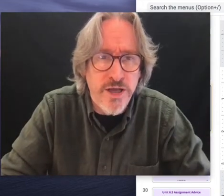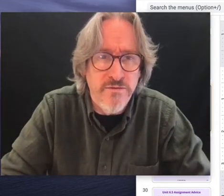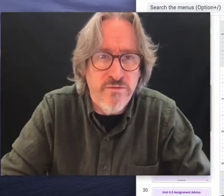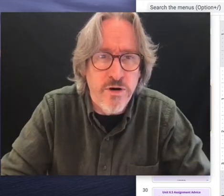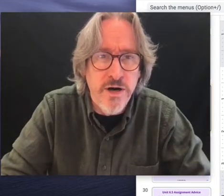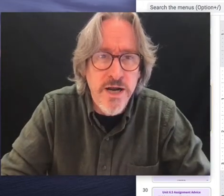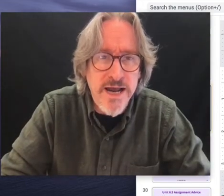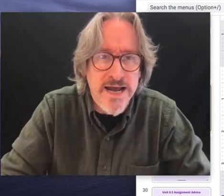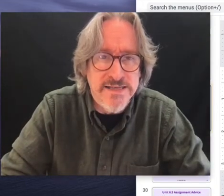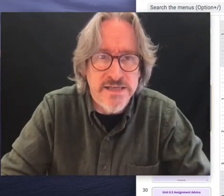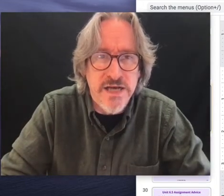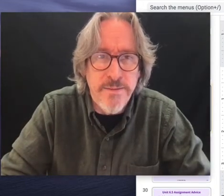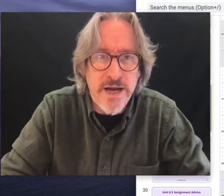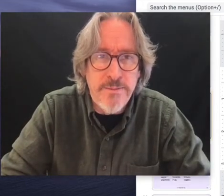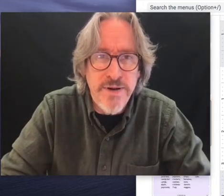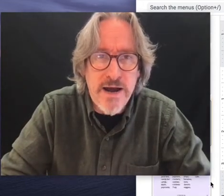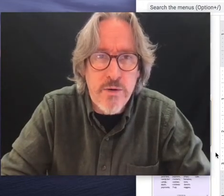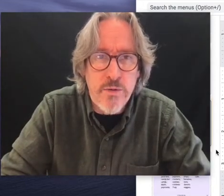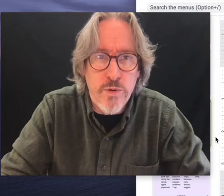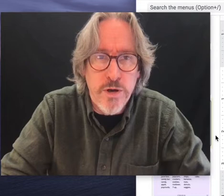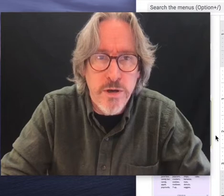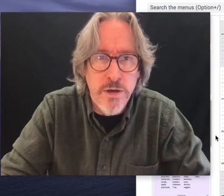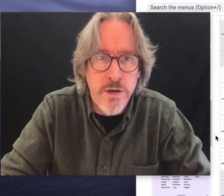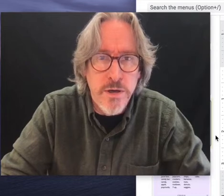you're looking for as it's coming up. Now,